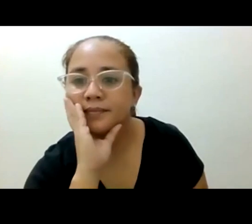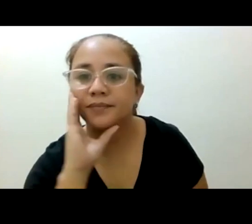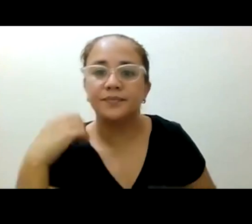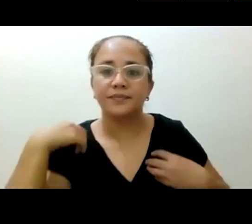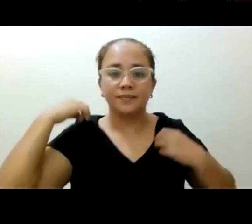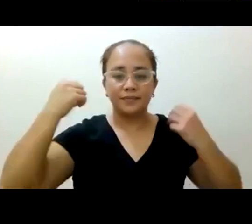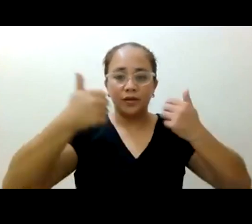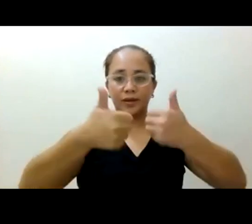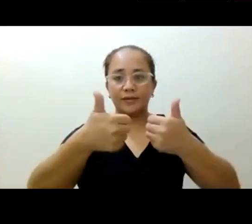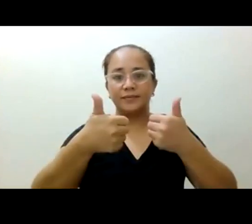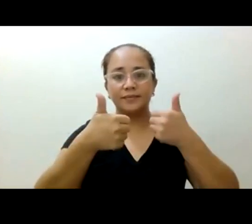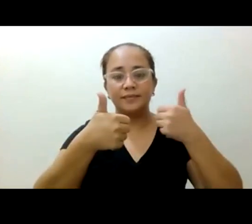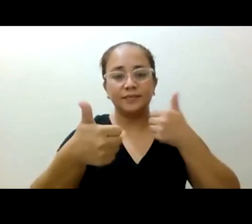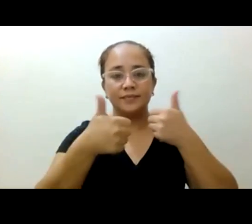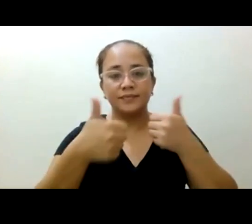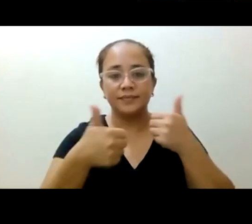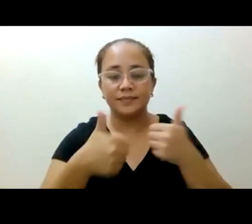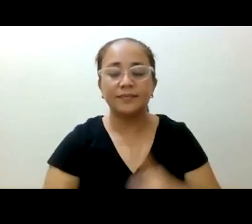Okay. So,